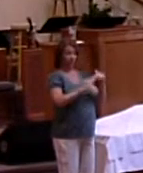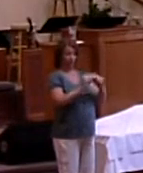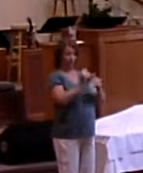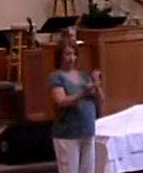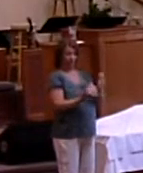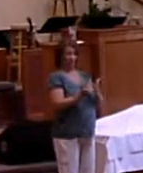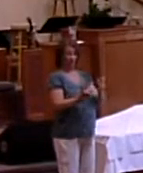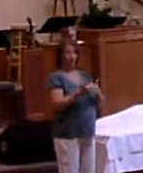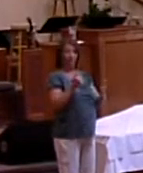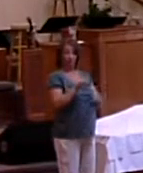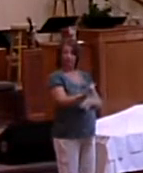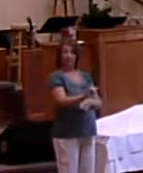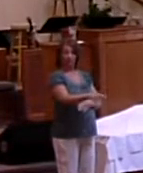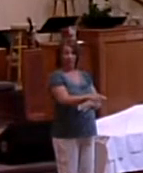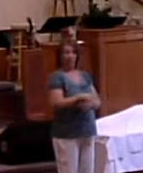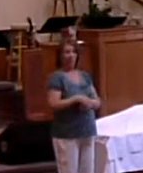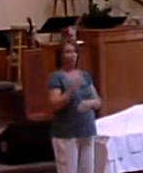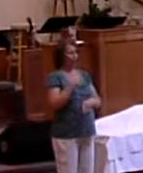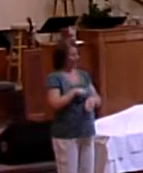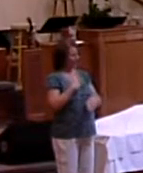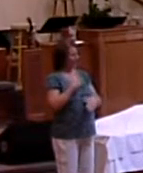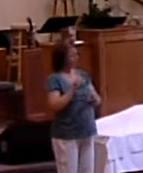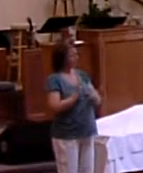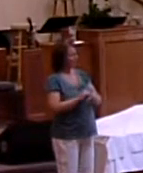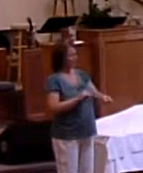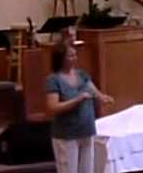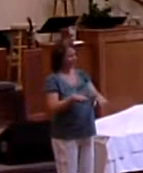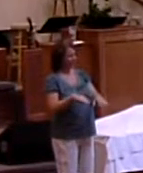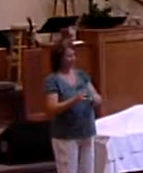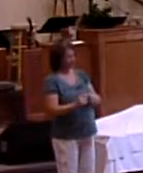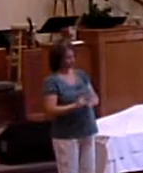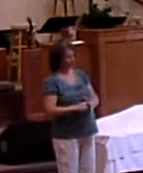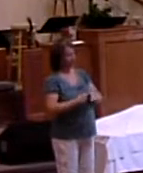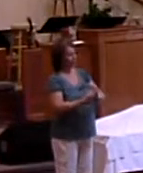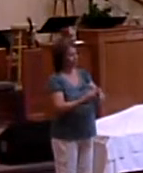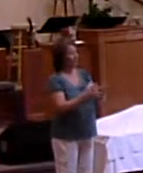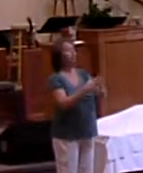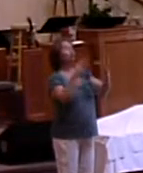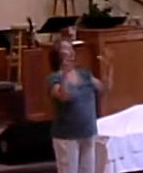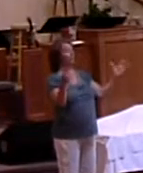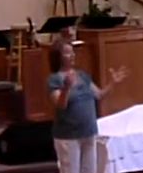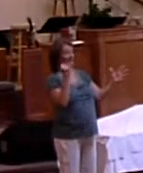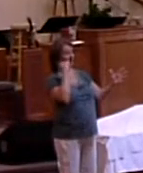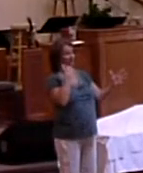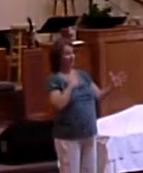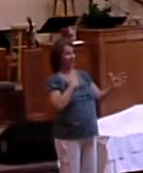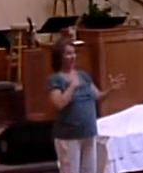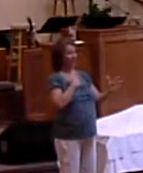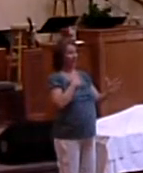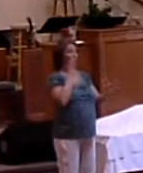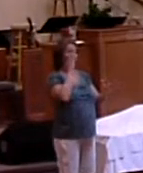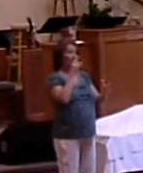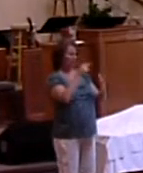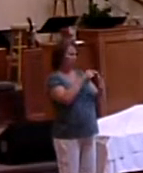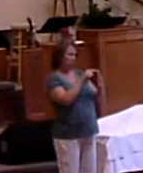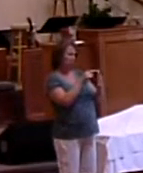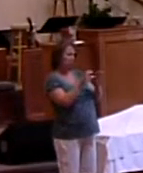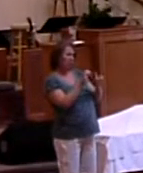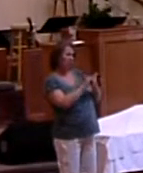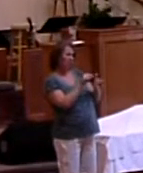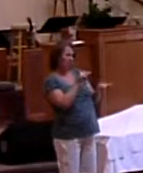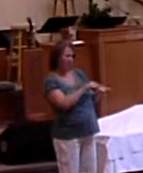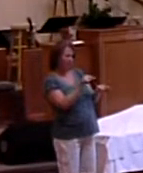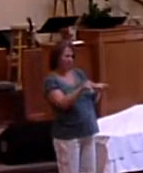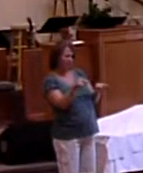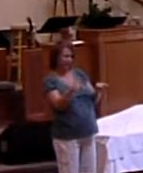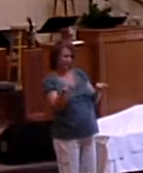out to someone like, well, one time I built a fire and it took off and it was too big. Well, if I would have maybe done that and we would have maybe built the fire smaller, if I would have